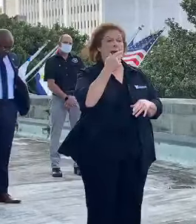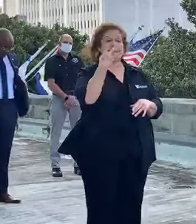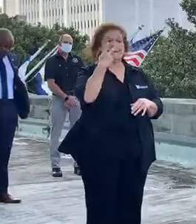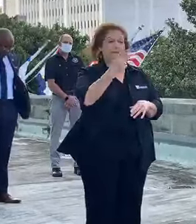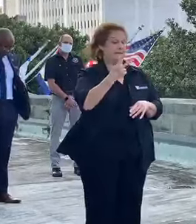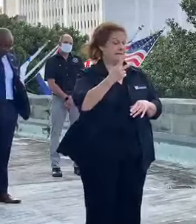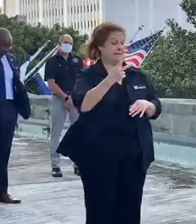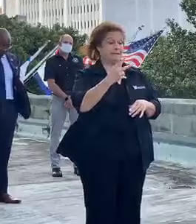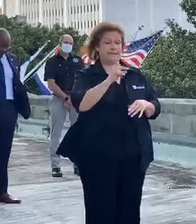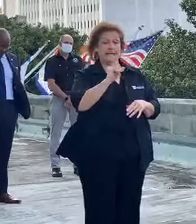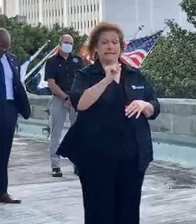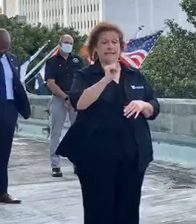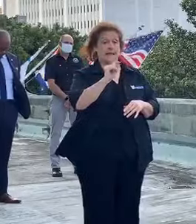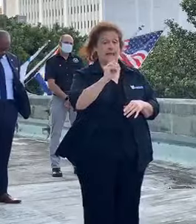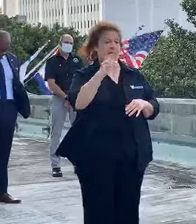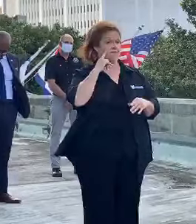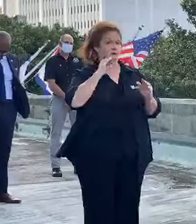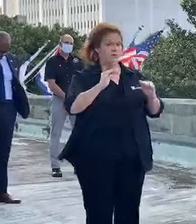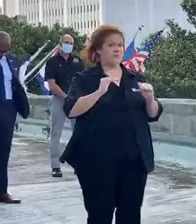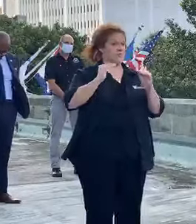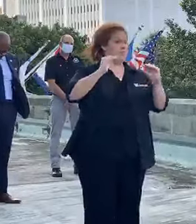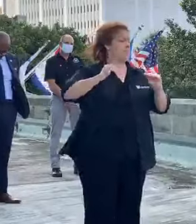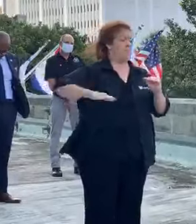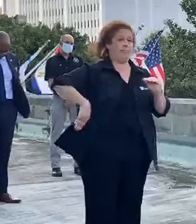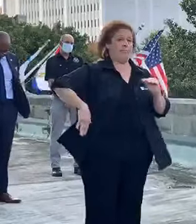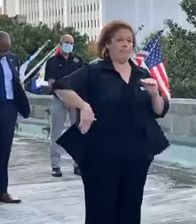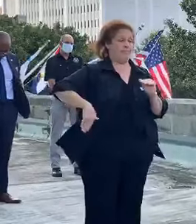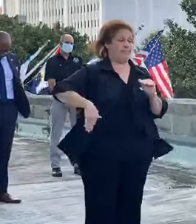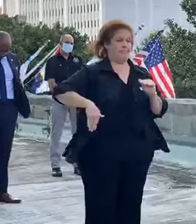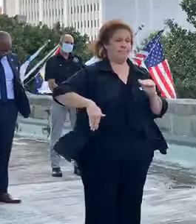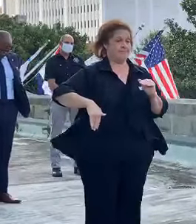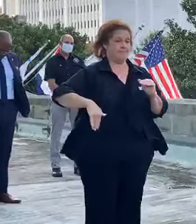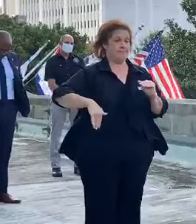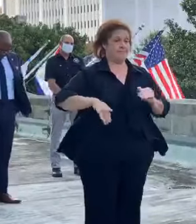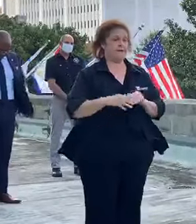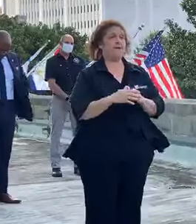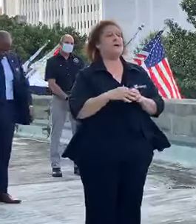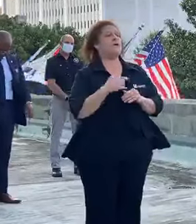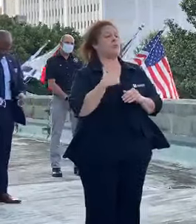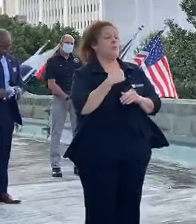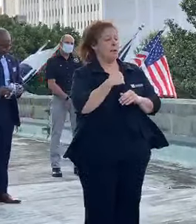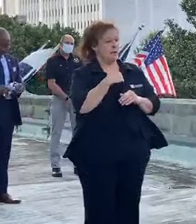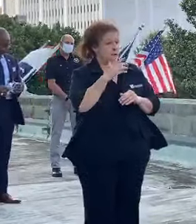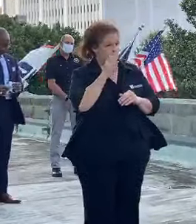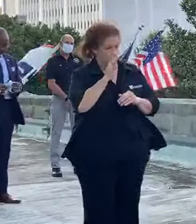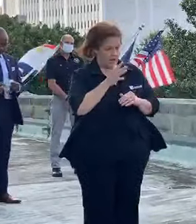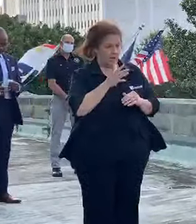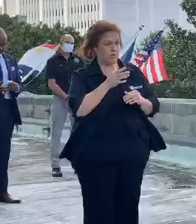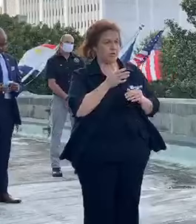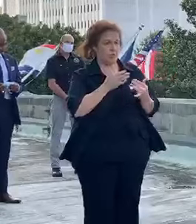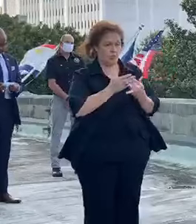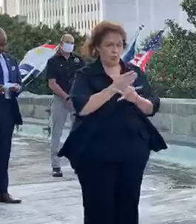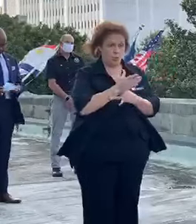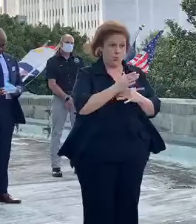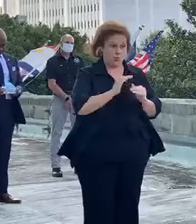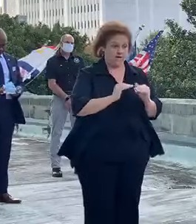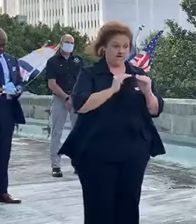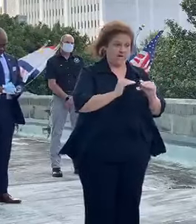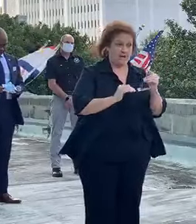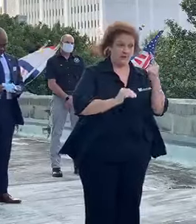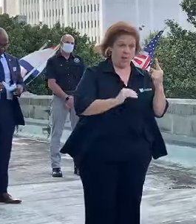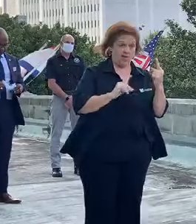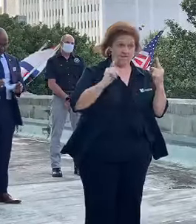order. Okay, so there will be no date on the next order. We will move through this as the